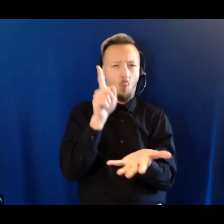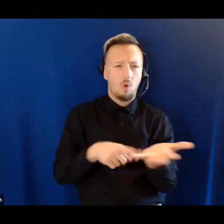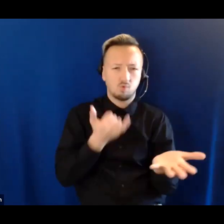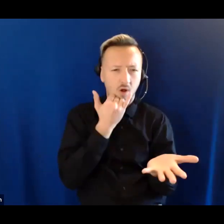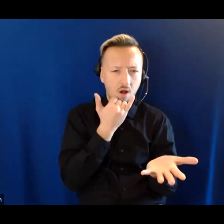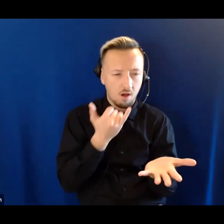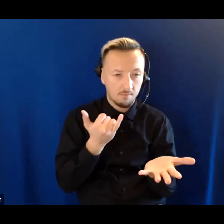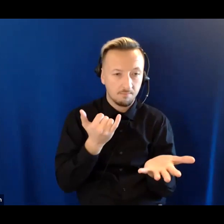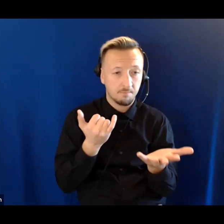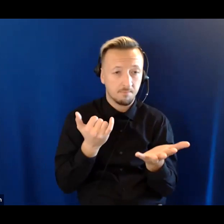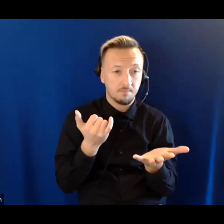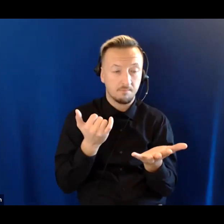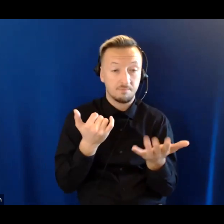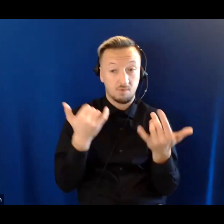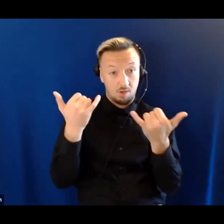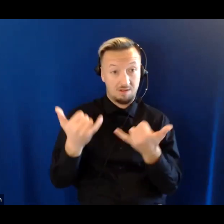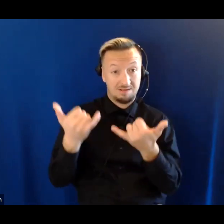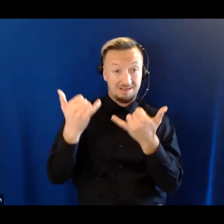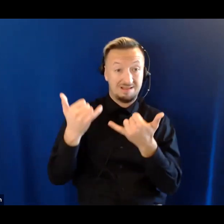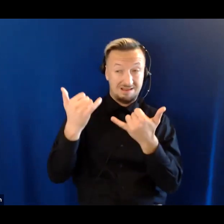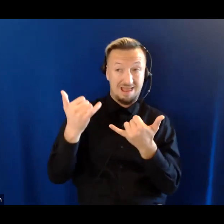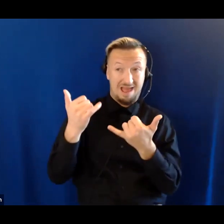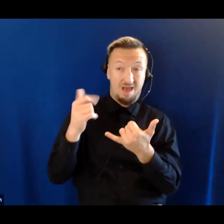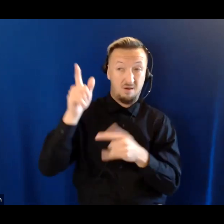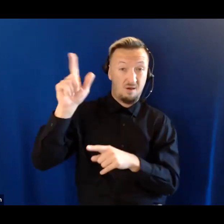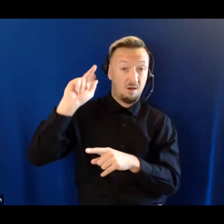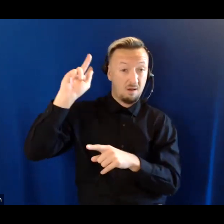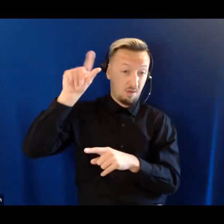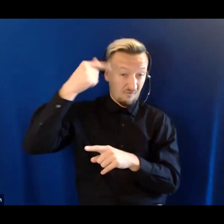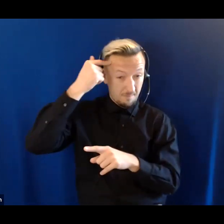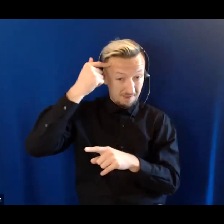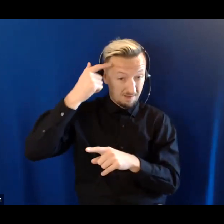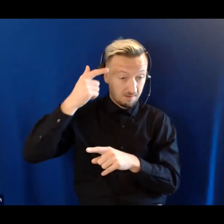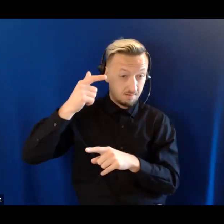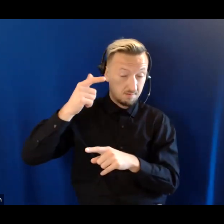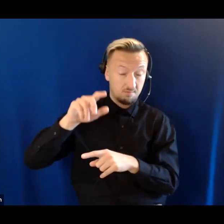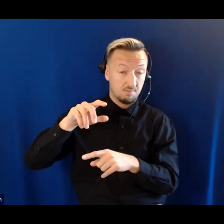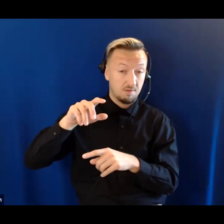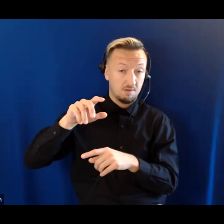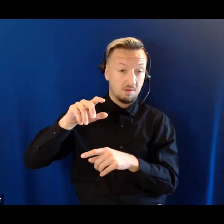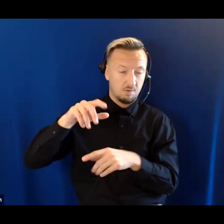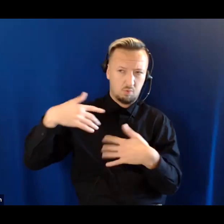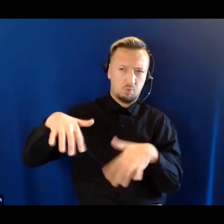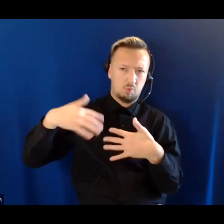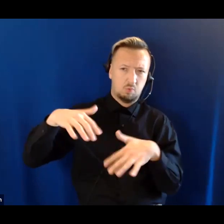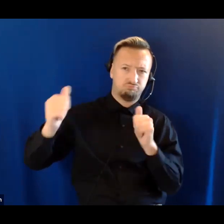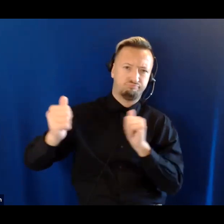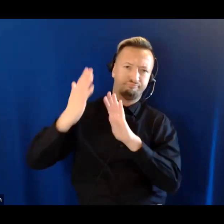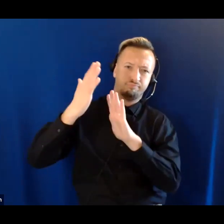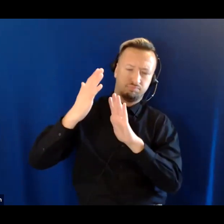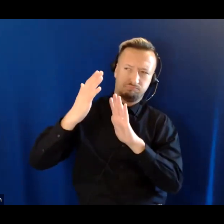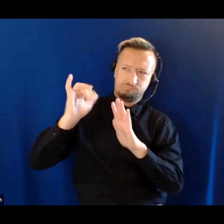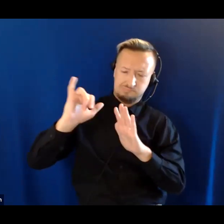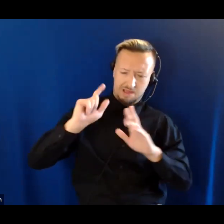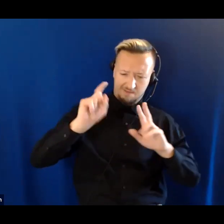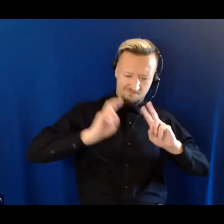Right now, like, we have an administration that we're up against that it feels like we really need to be real with ourselves